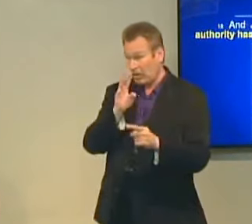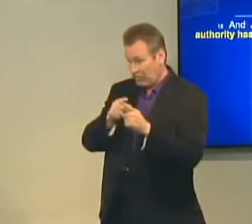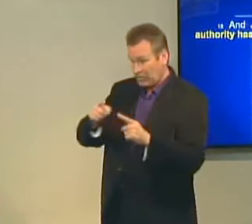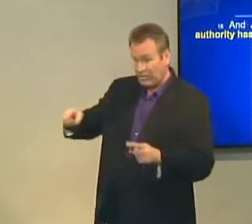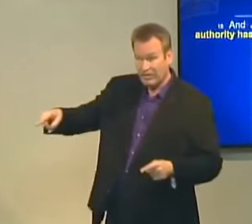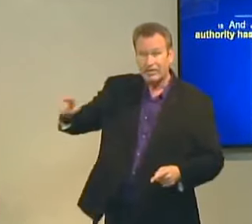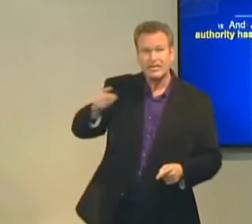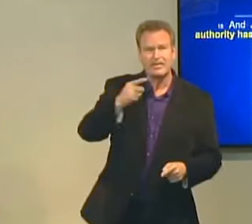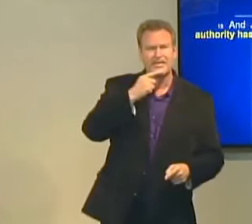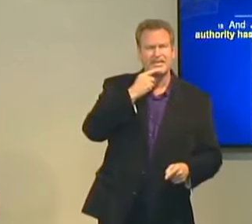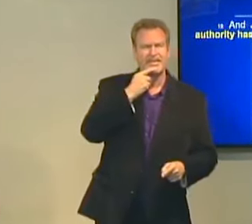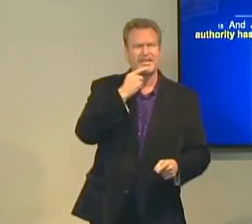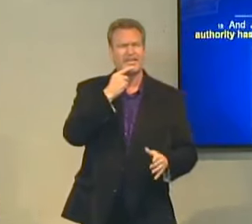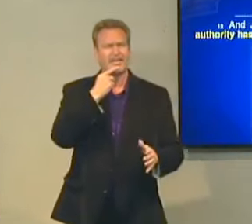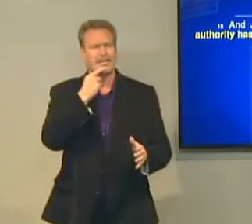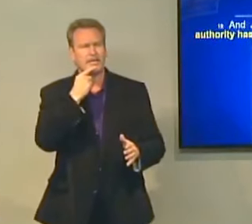Jesus came and He spoke to them saying,